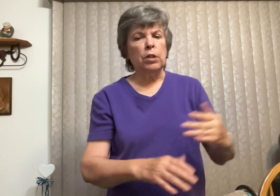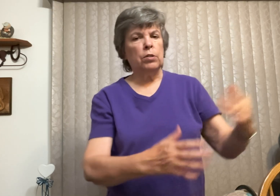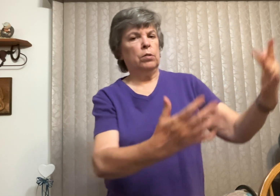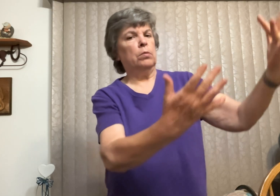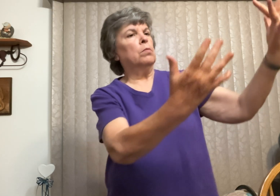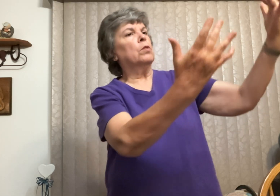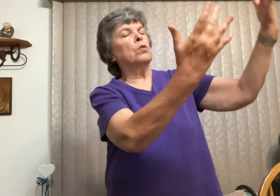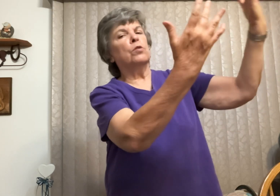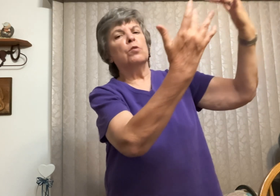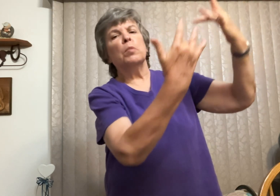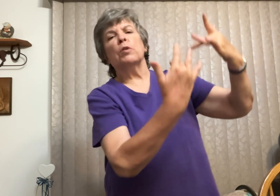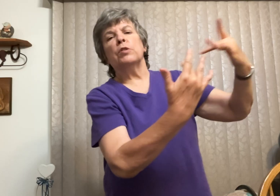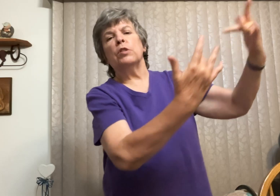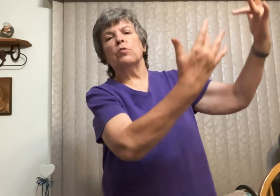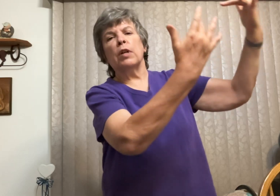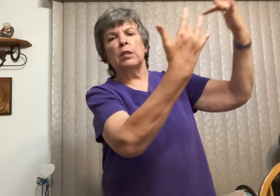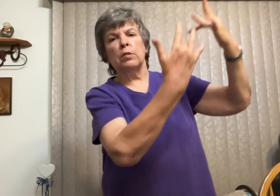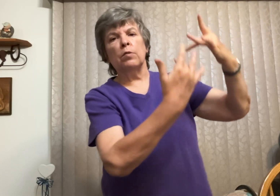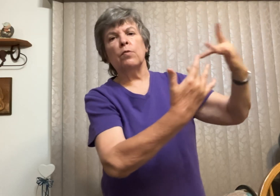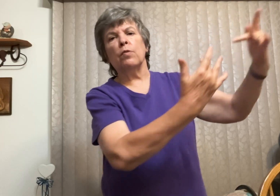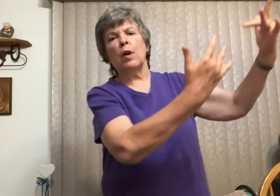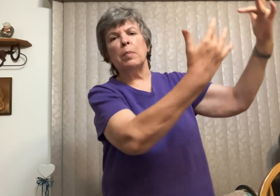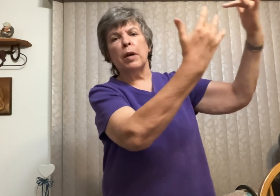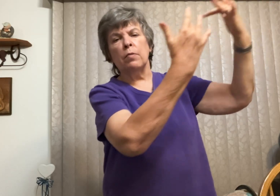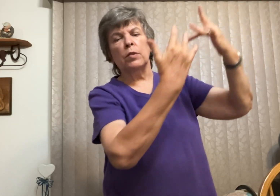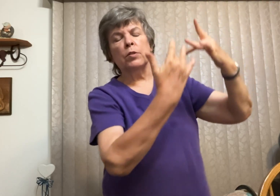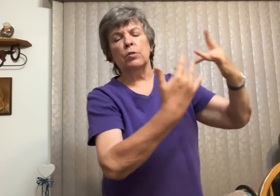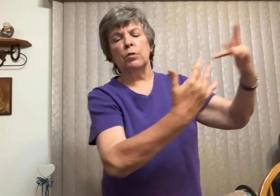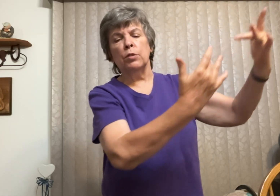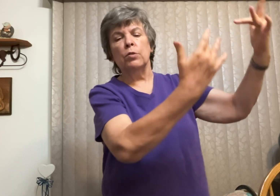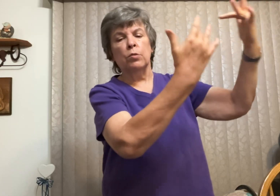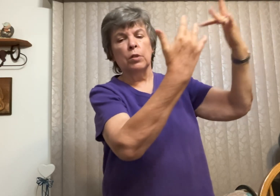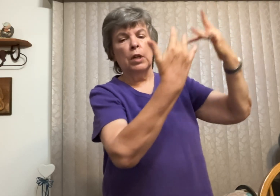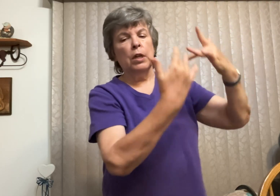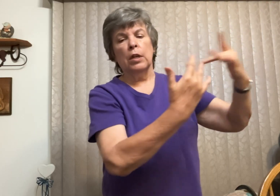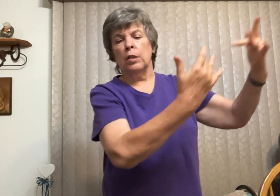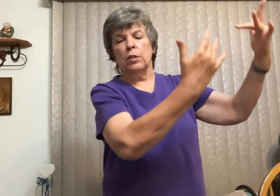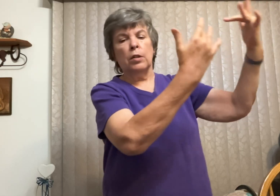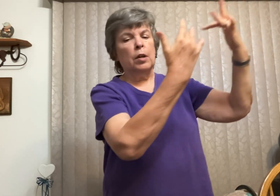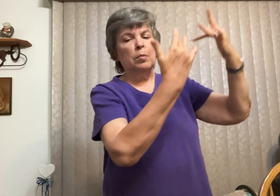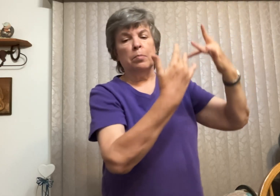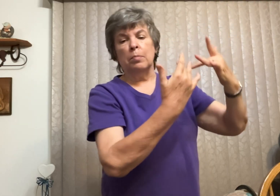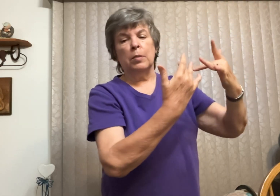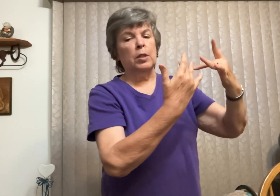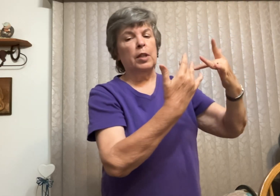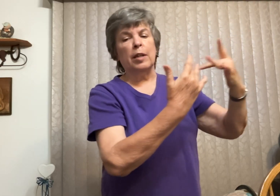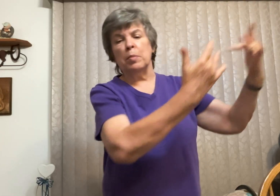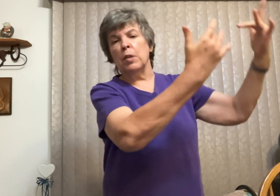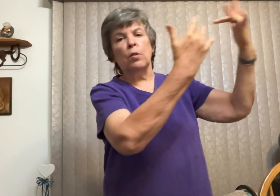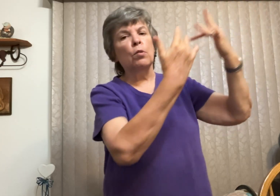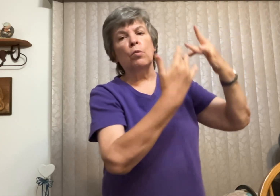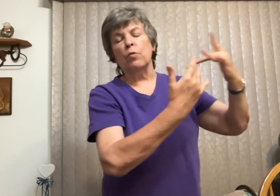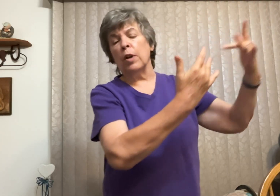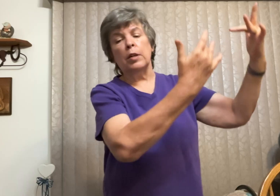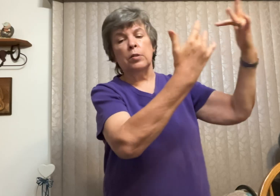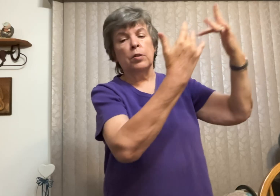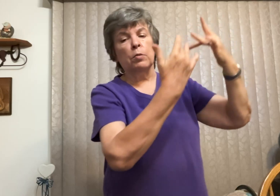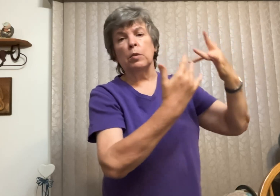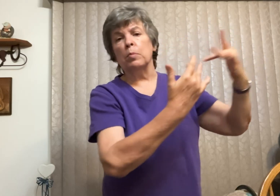just do mercy directed from heaven to you. And that could be the whole phrase. There was